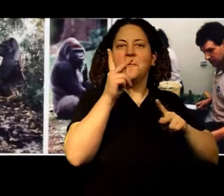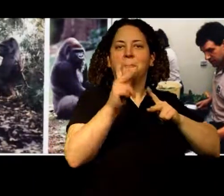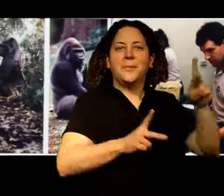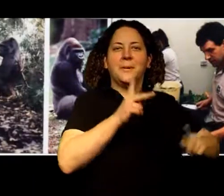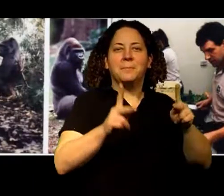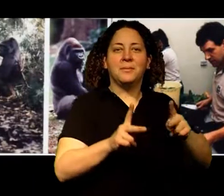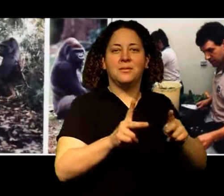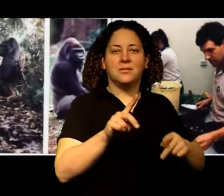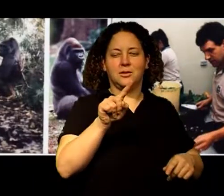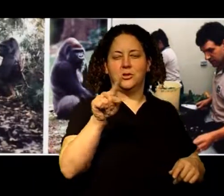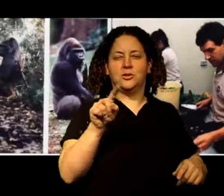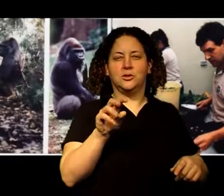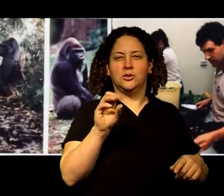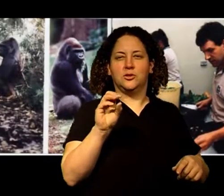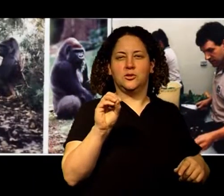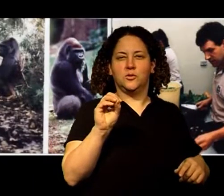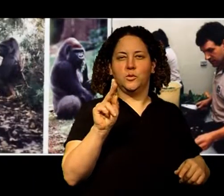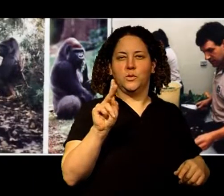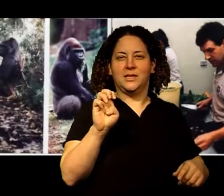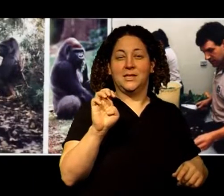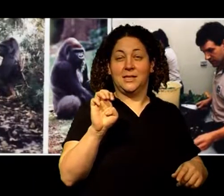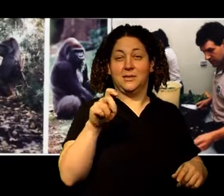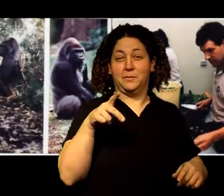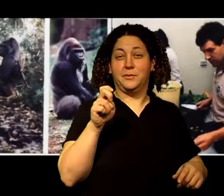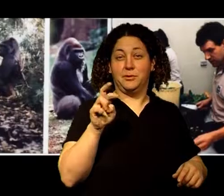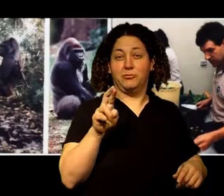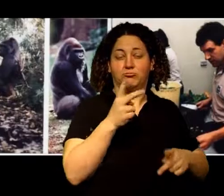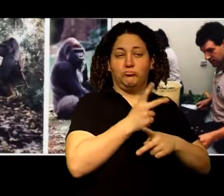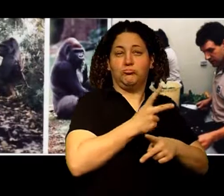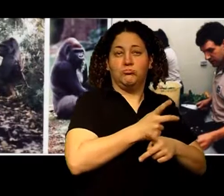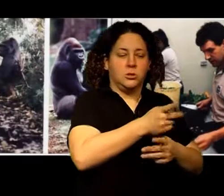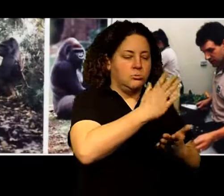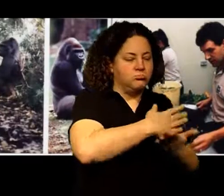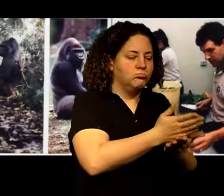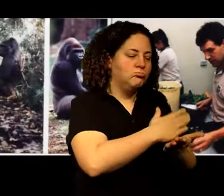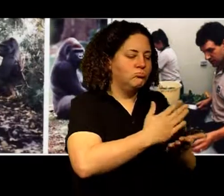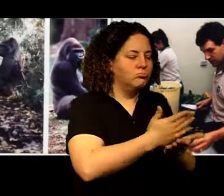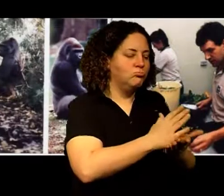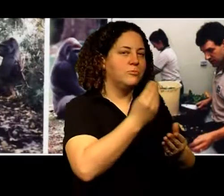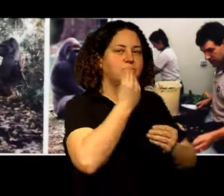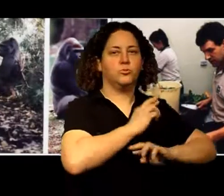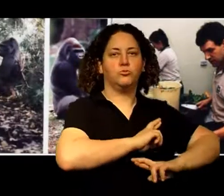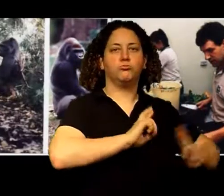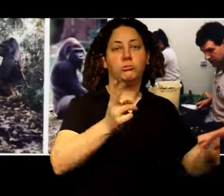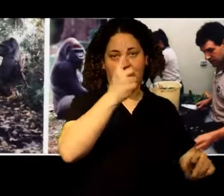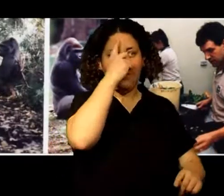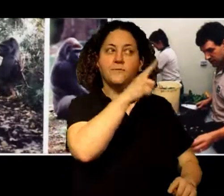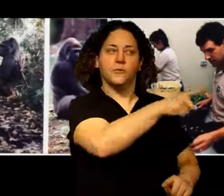At the zoo, the zookeepers get food ready each day for the gorillas to eat.